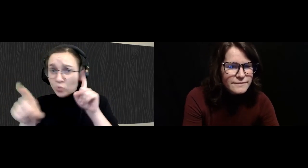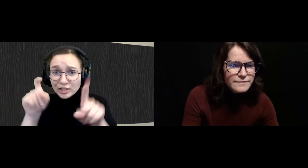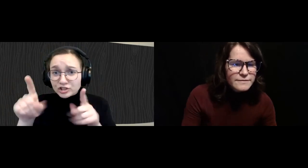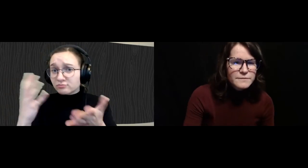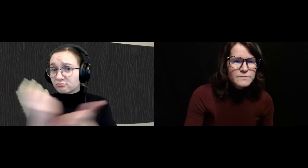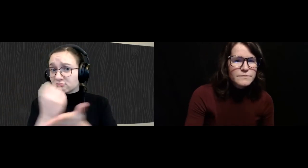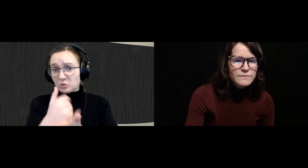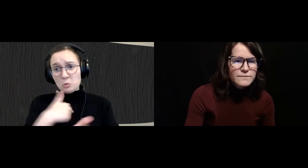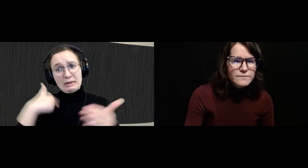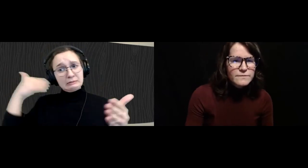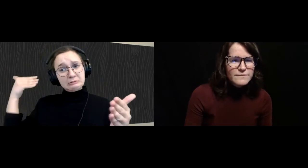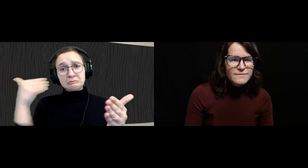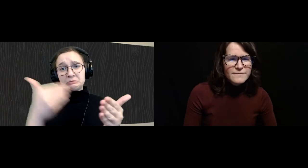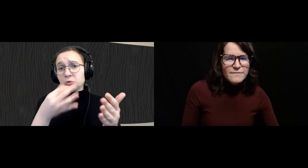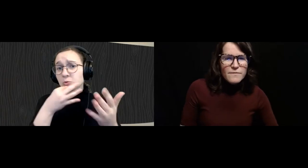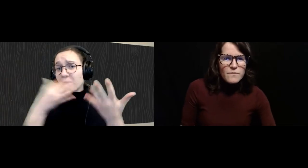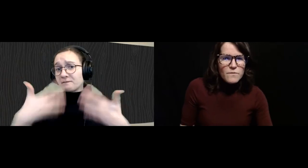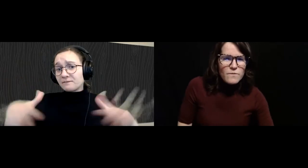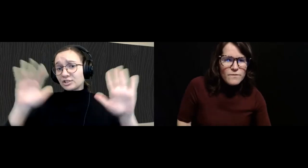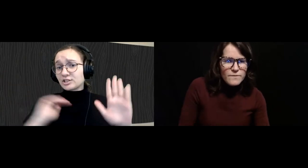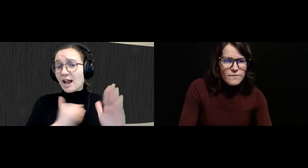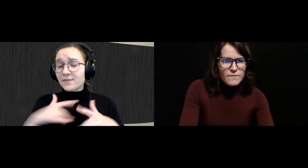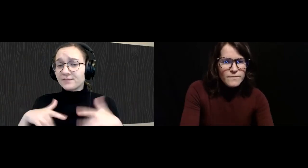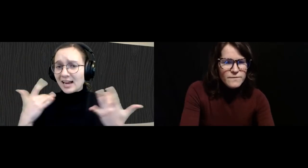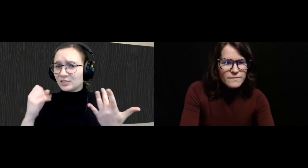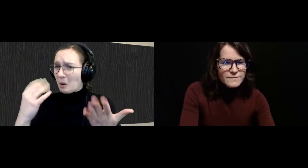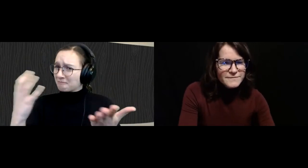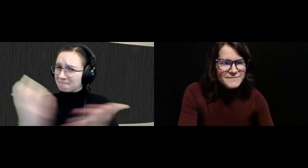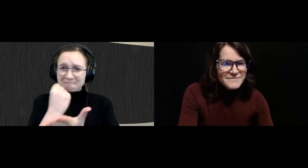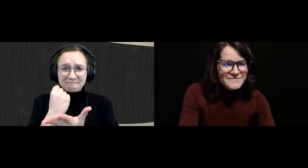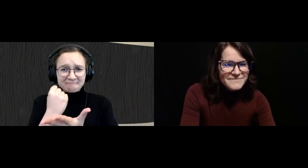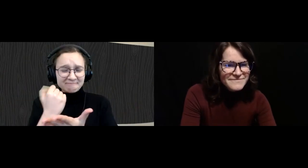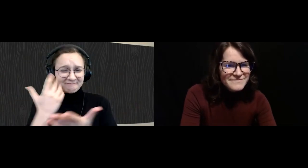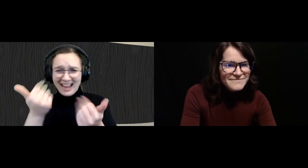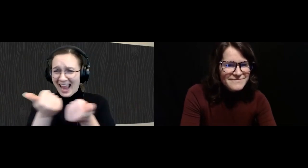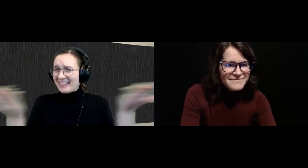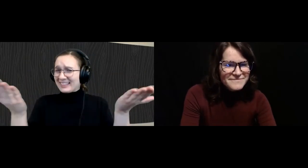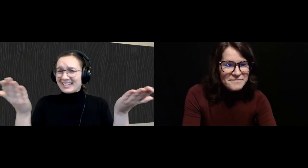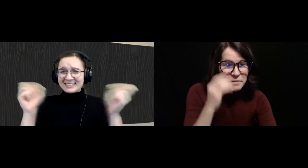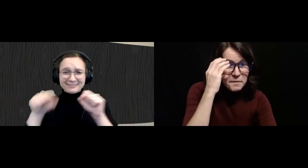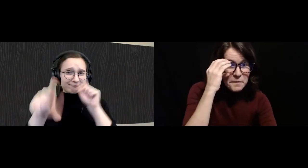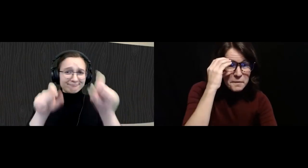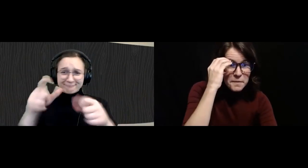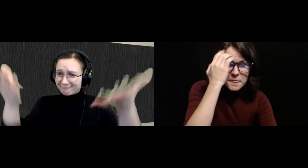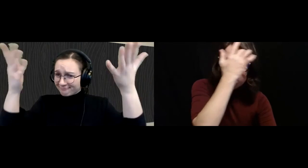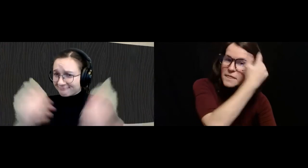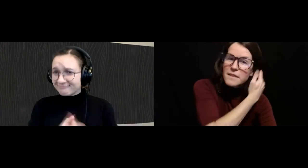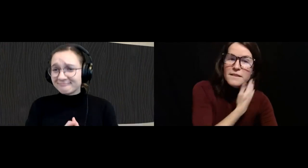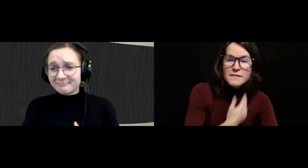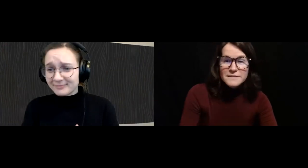Okay, are there any other questions? We're nearing our time to be up. So is there anything else? Any